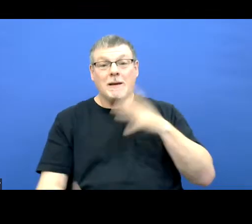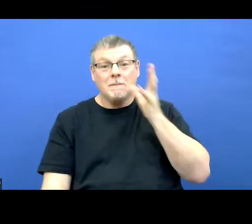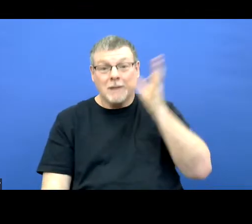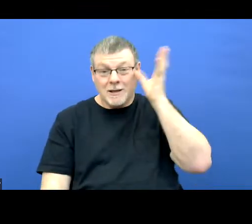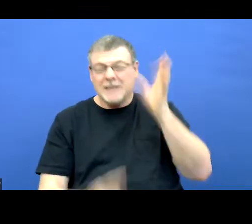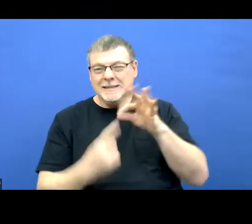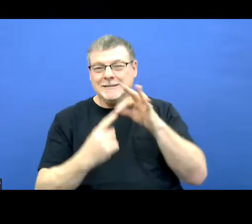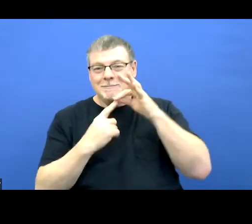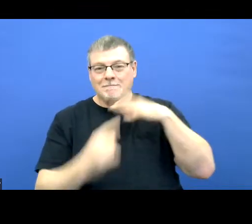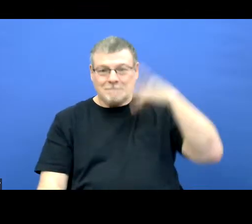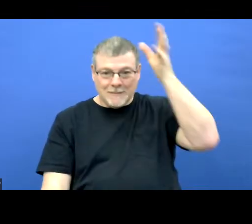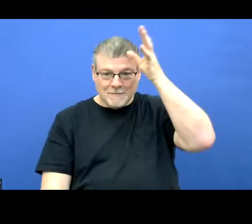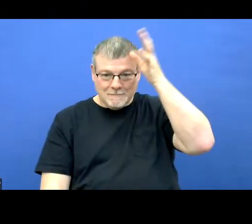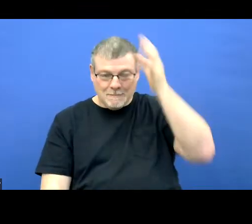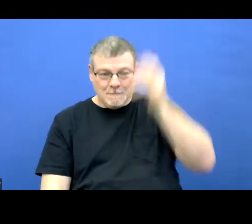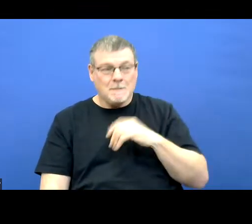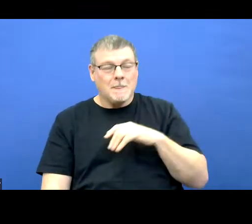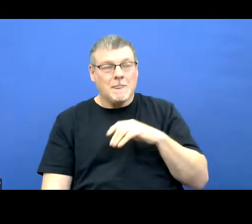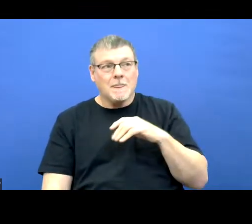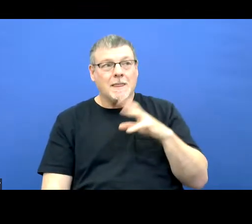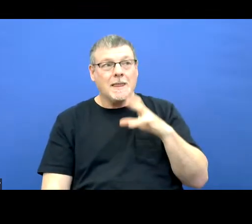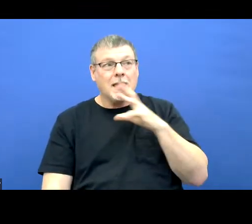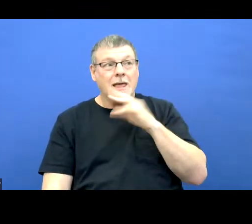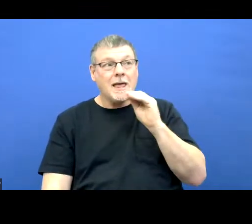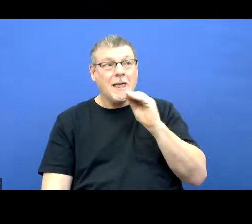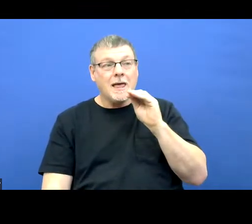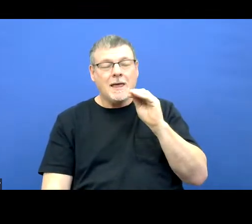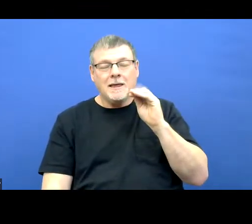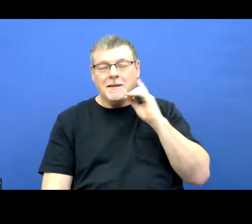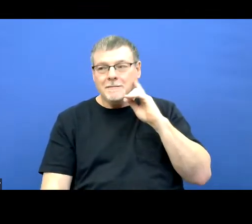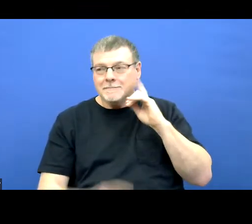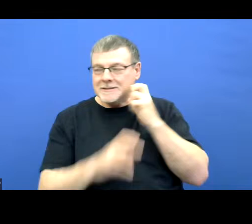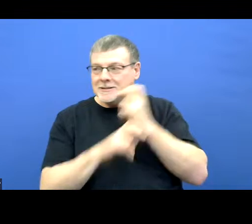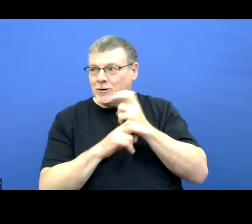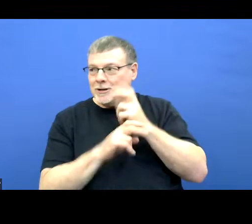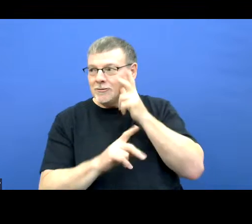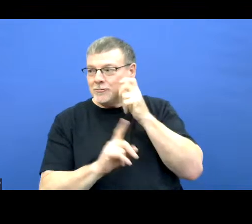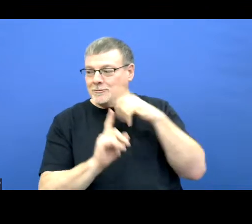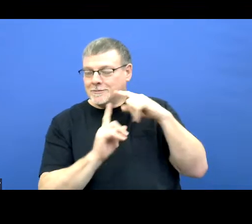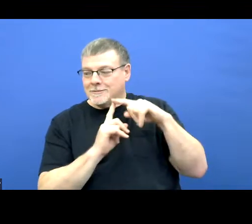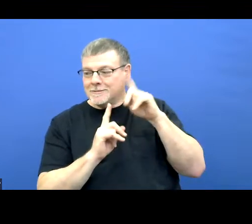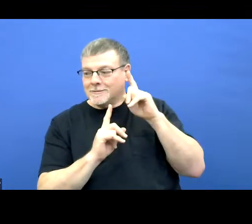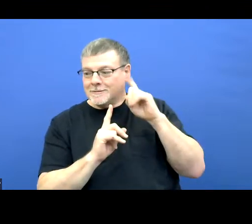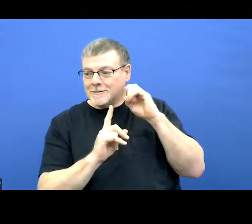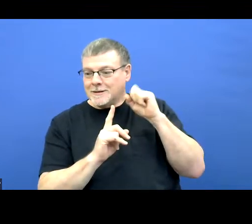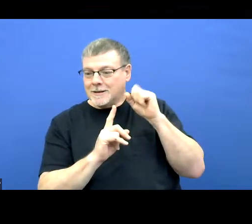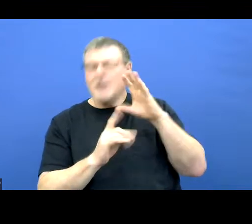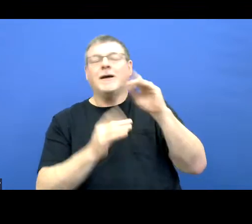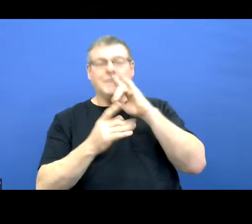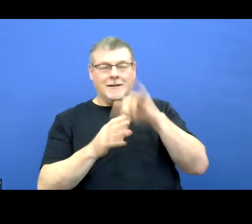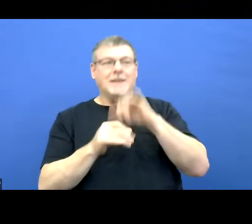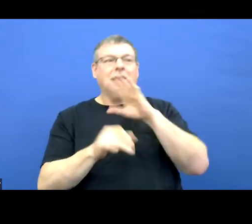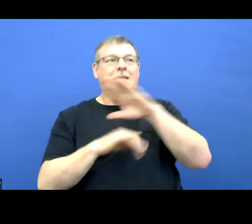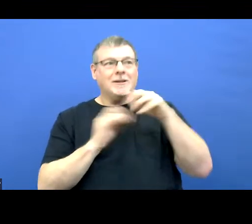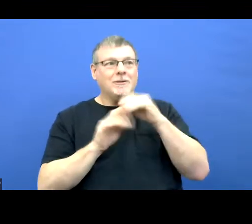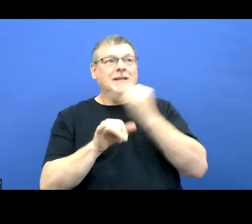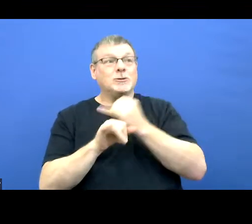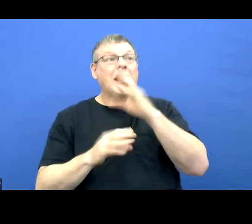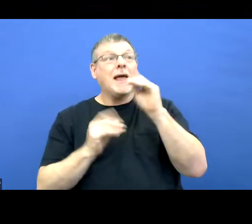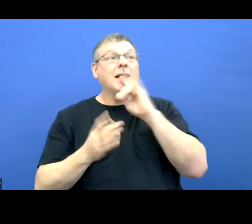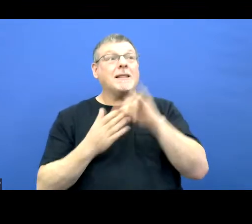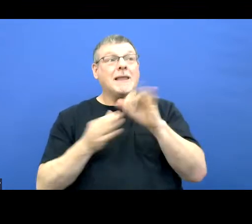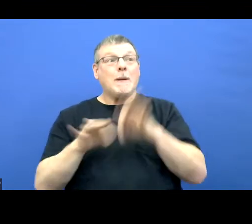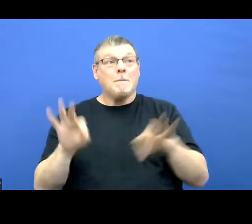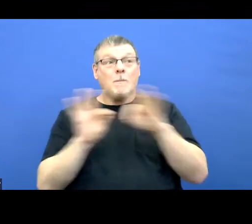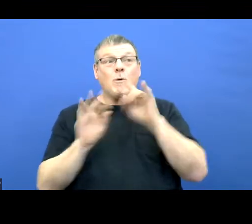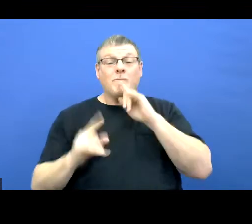my dad. I wouldn't be here without them. Ever since I was young, they've instilled in me the values of education and the importance of